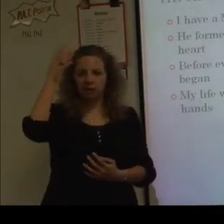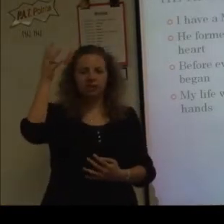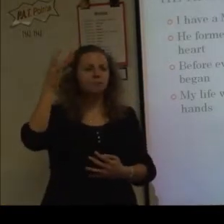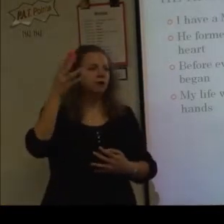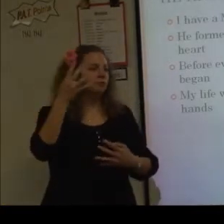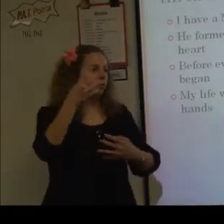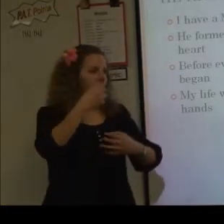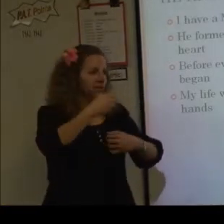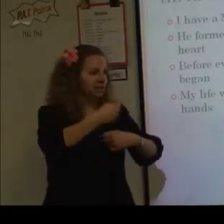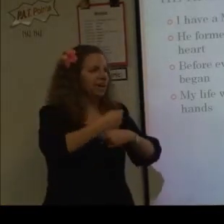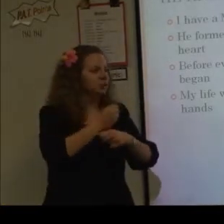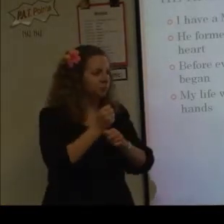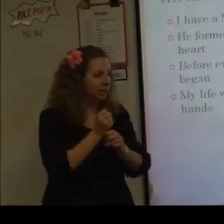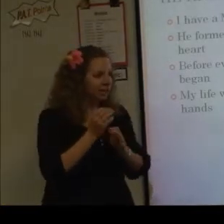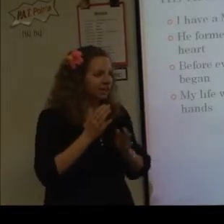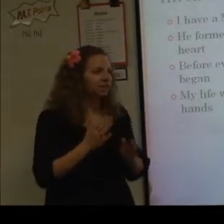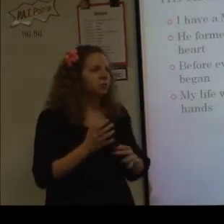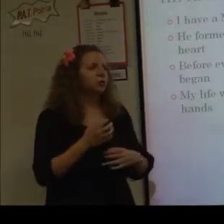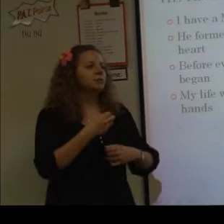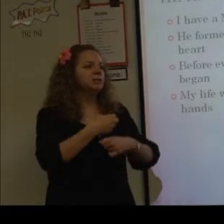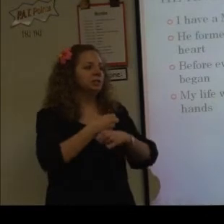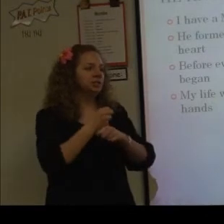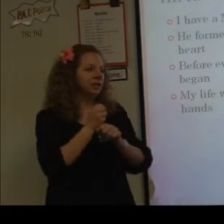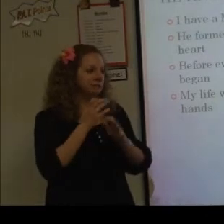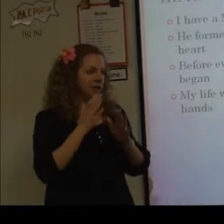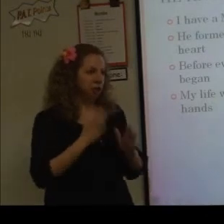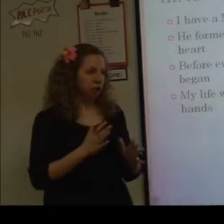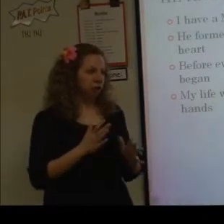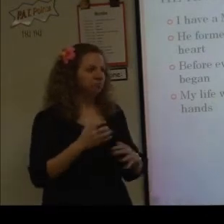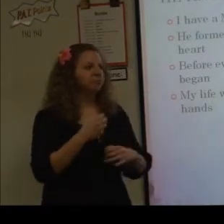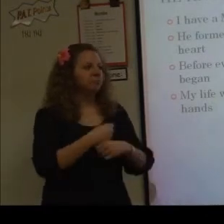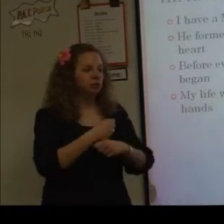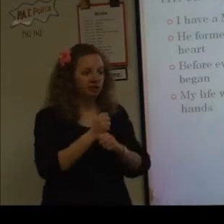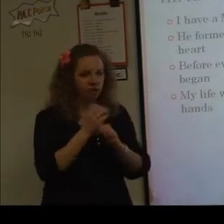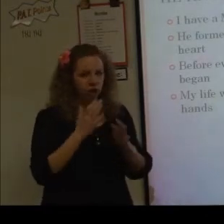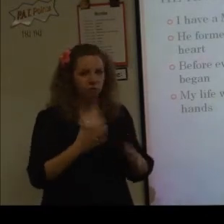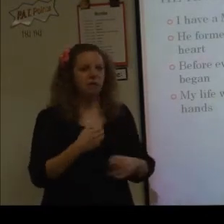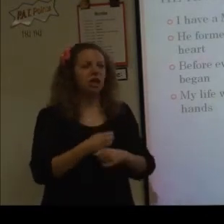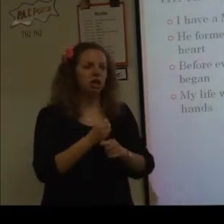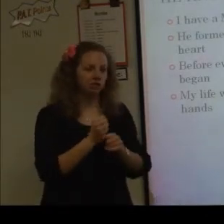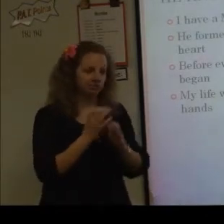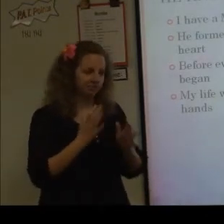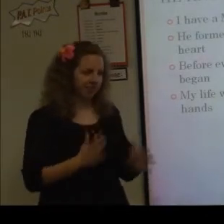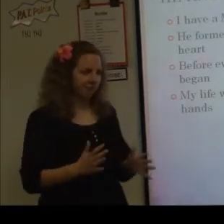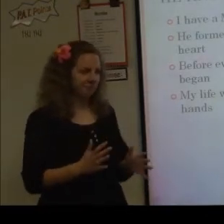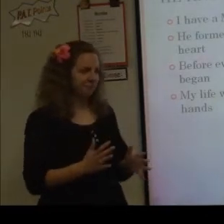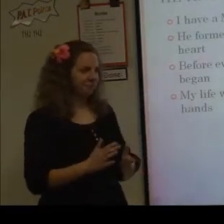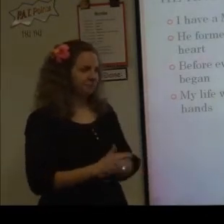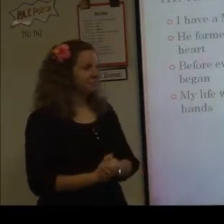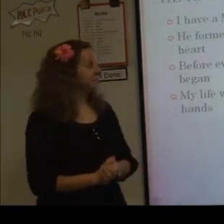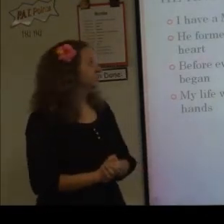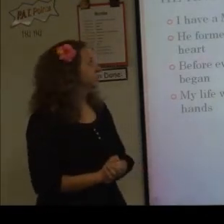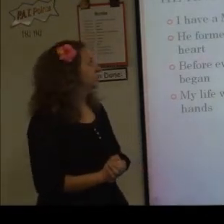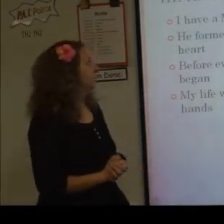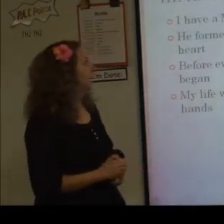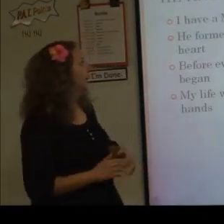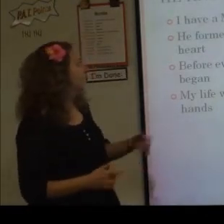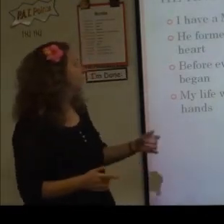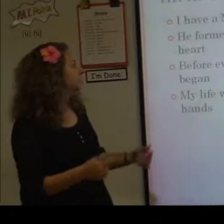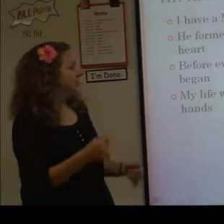theoretically, but more in like the actual making. So I would still sign maker. Creator, maker. Okay. So we have,